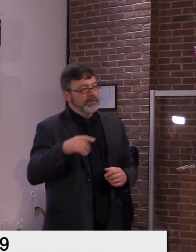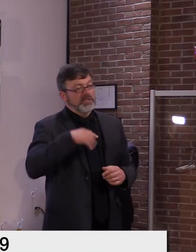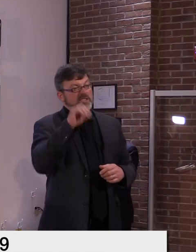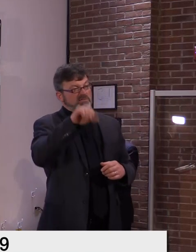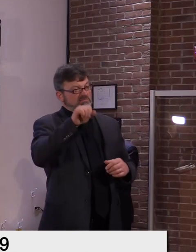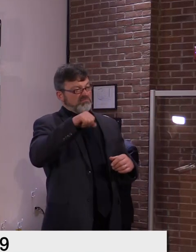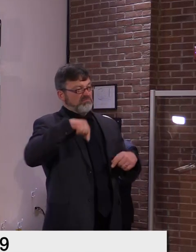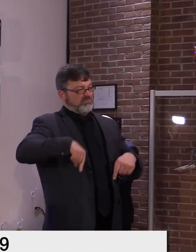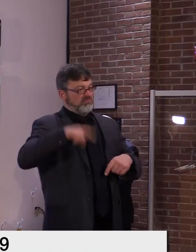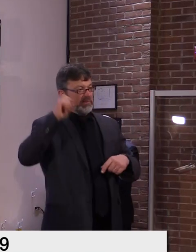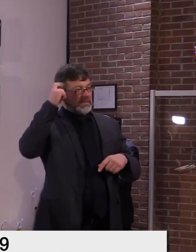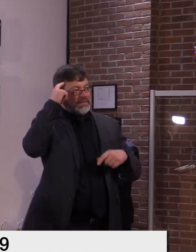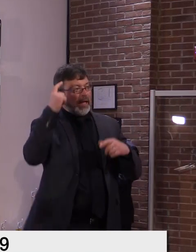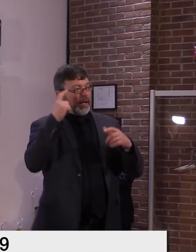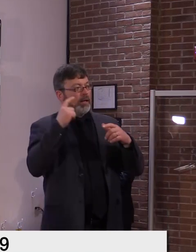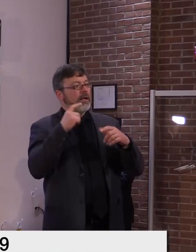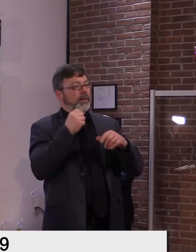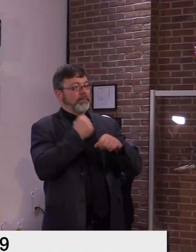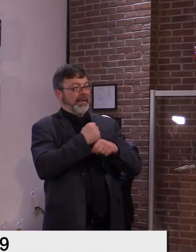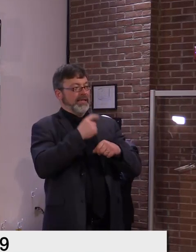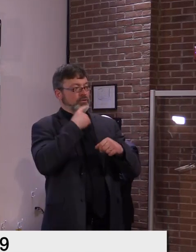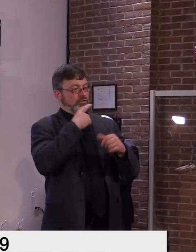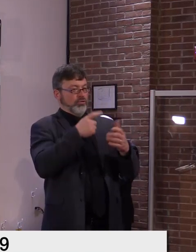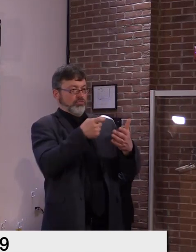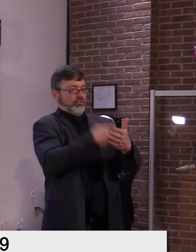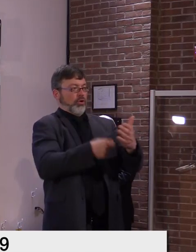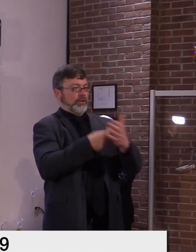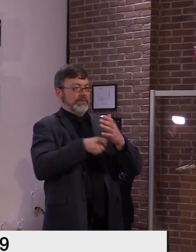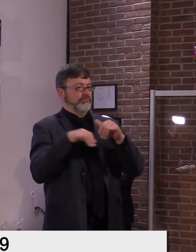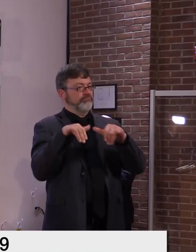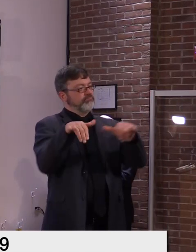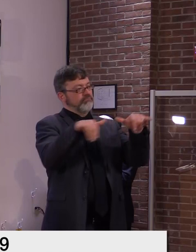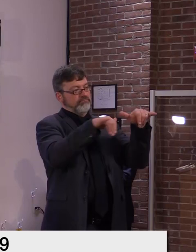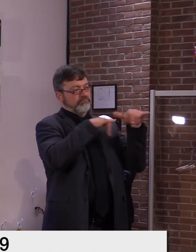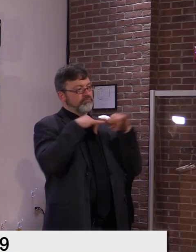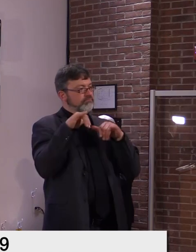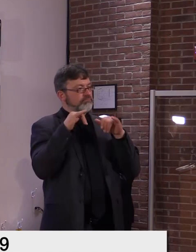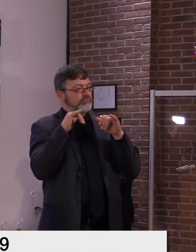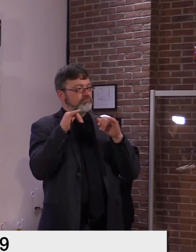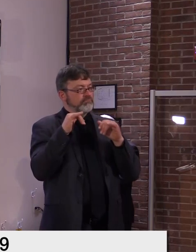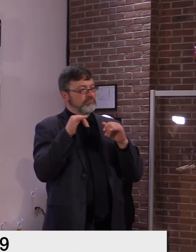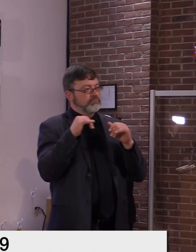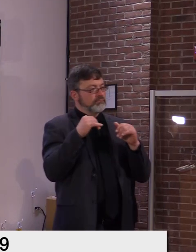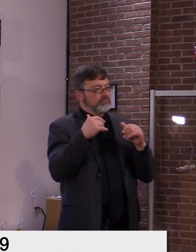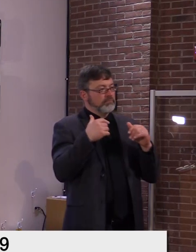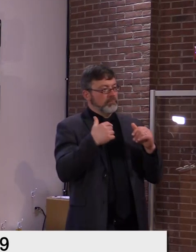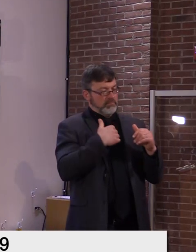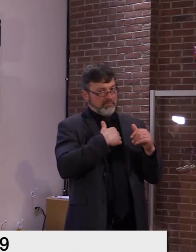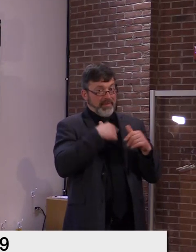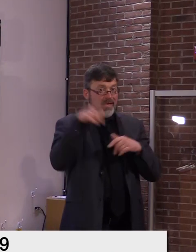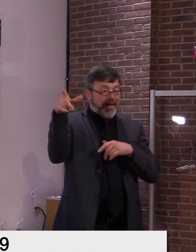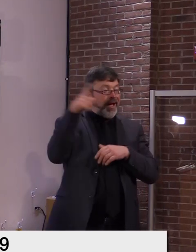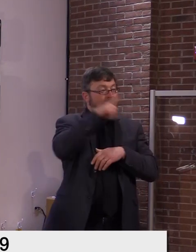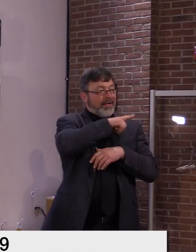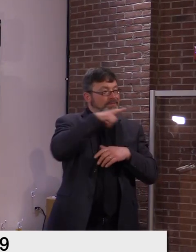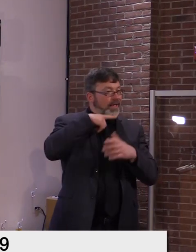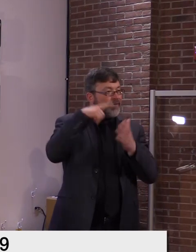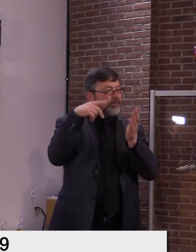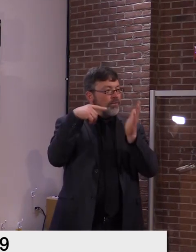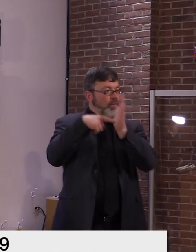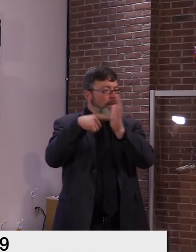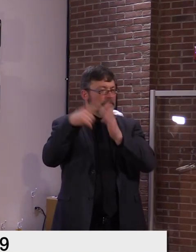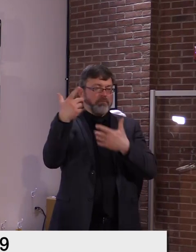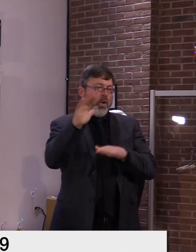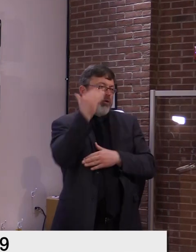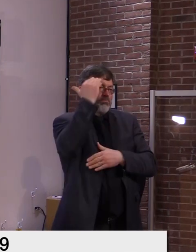affordability. I know Tom Eslin and others, Senator Brock, have brought this up as well. So it's on the minds of many.